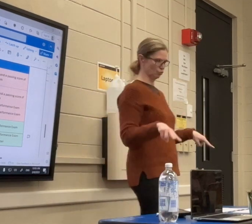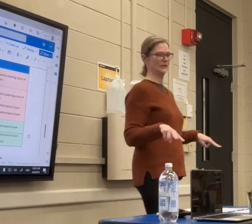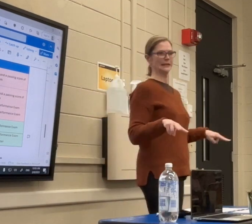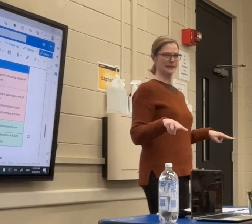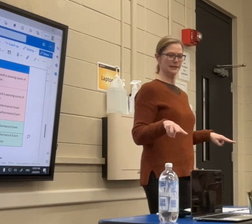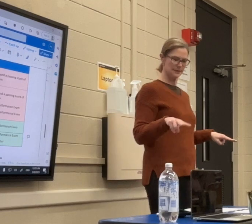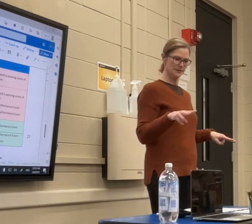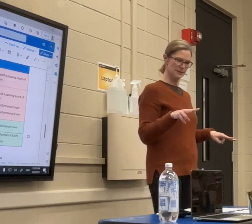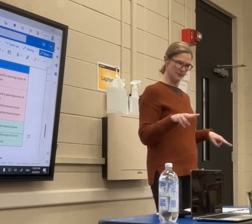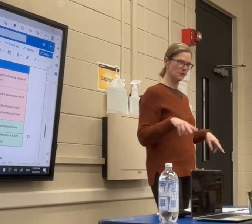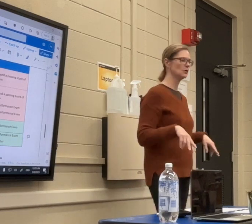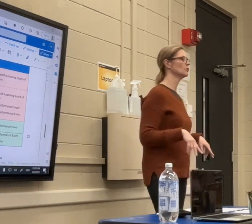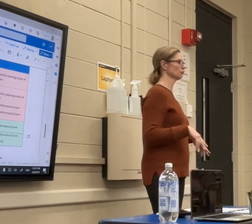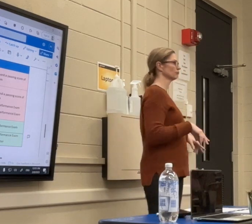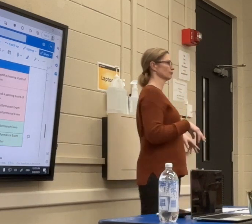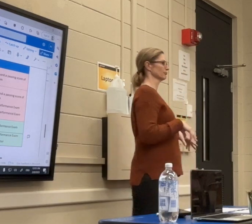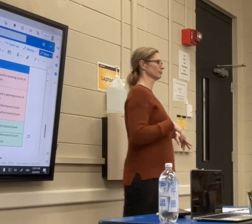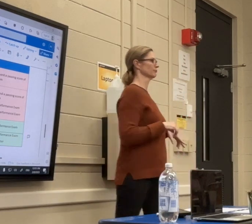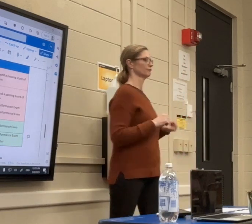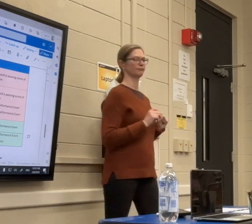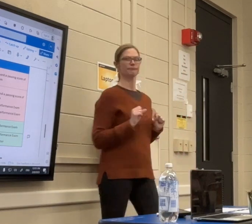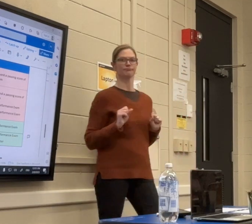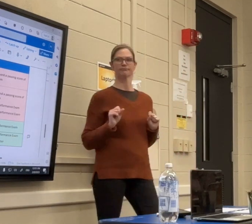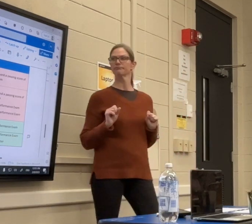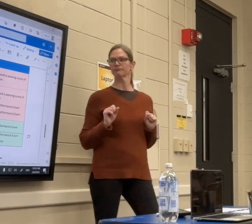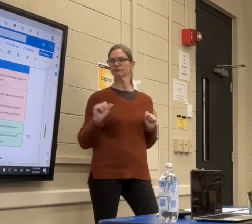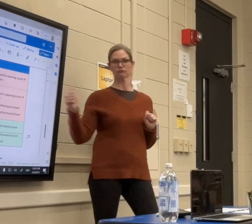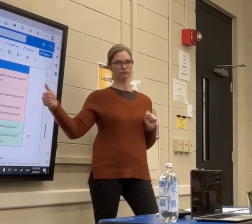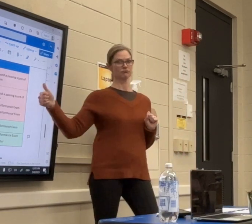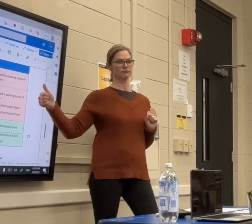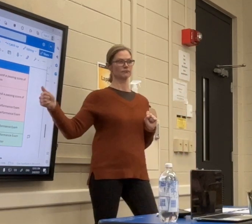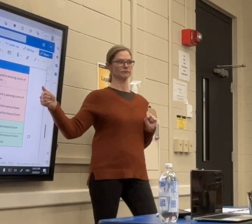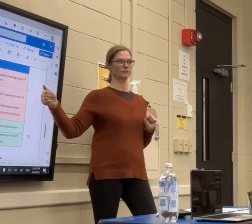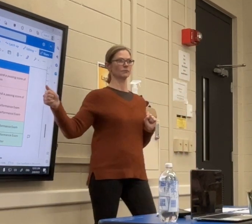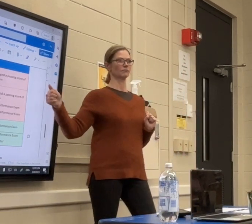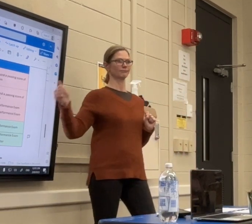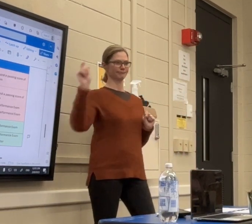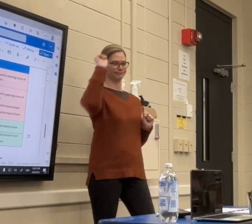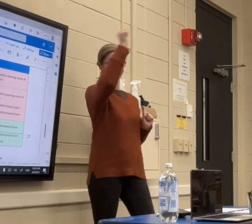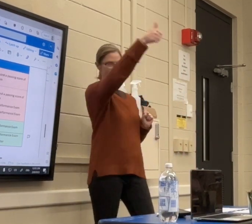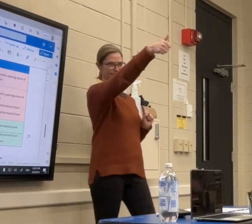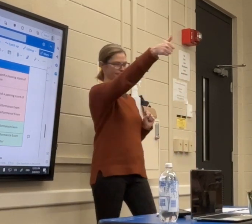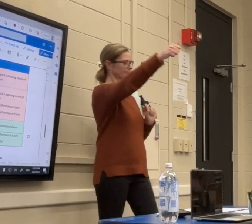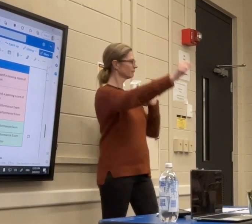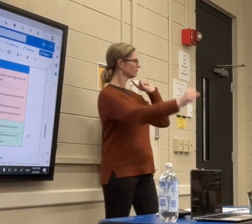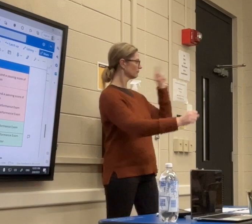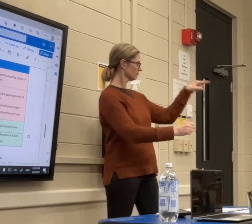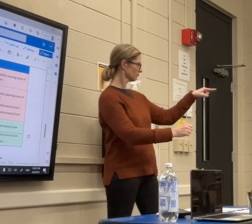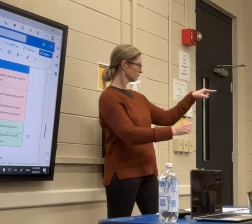But what I'm trying to communicate is that you guys also have responsibility with this.